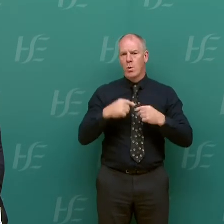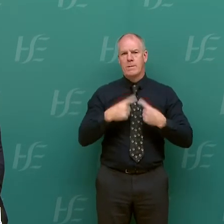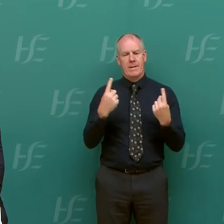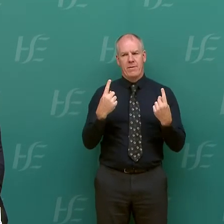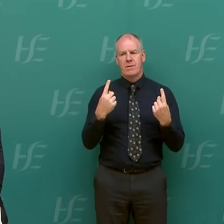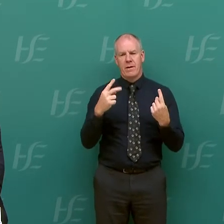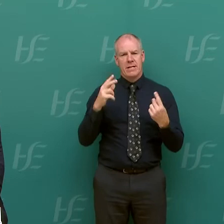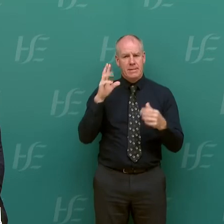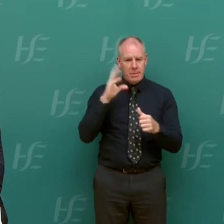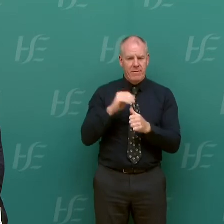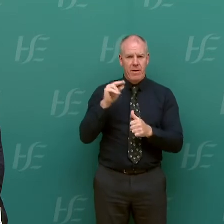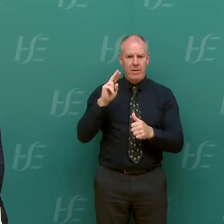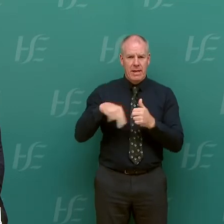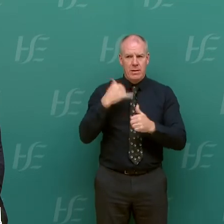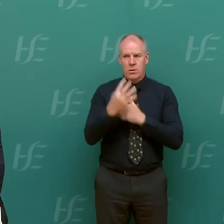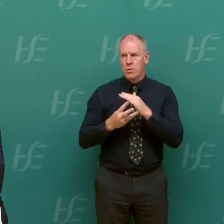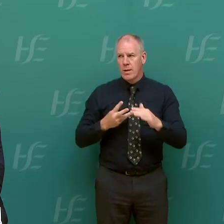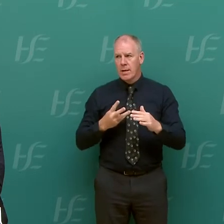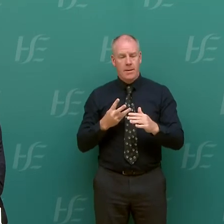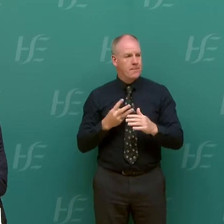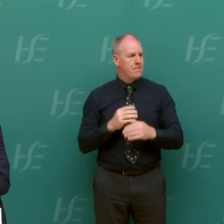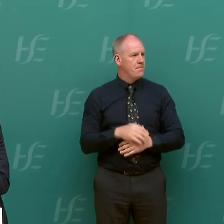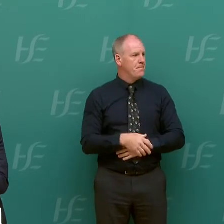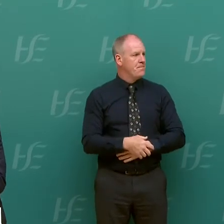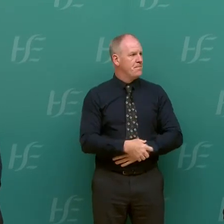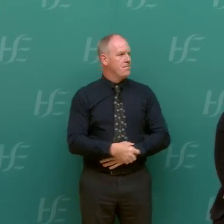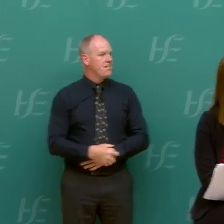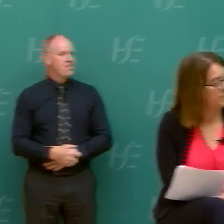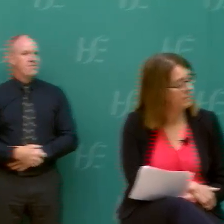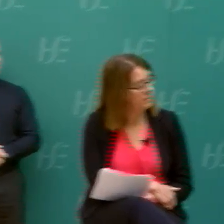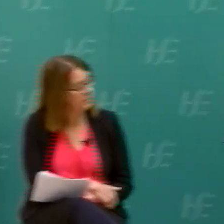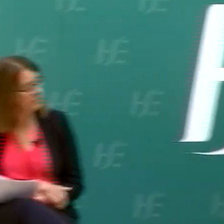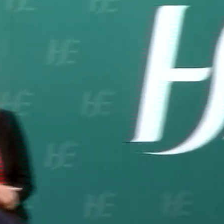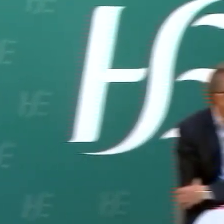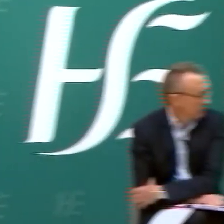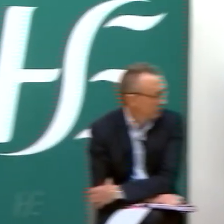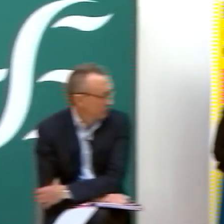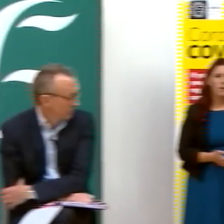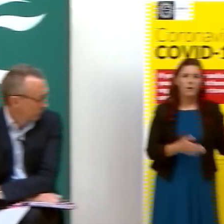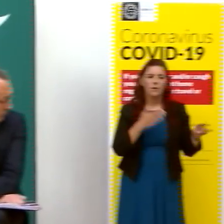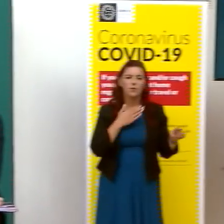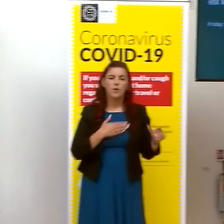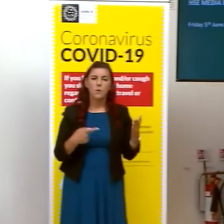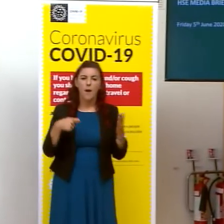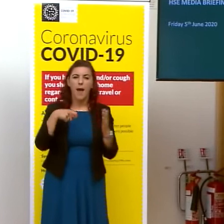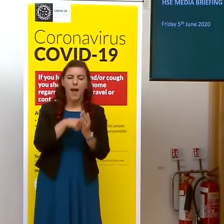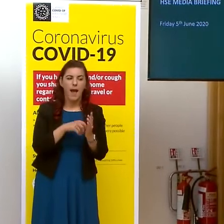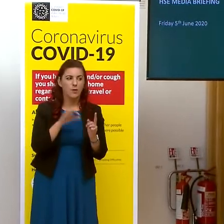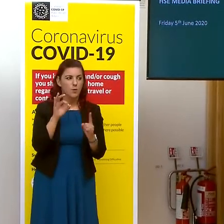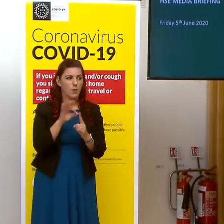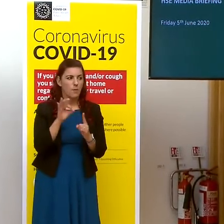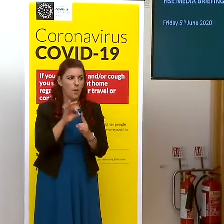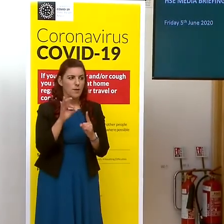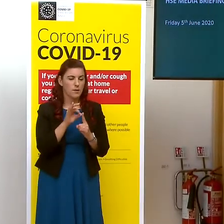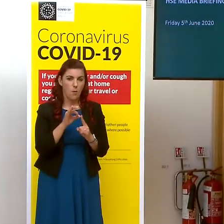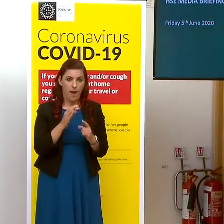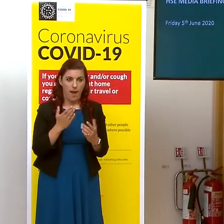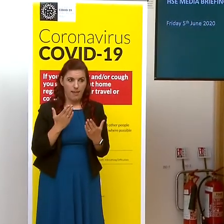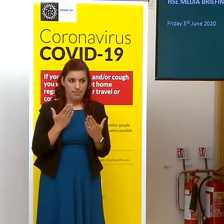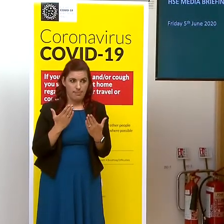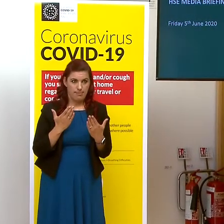as well. Do you want to come back in there, May? Just to add, I suppose, a point, we are notified of all